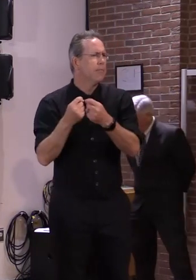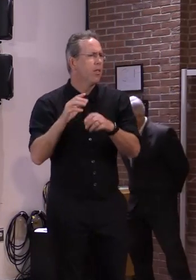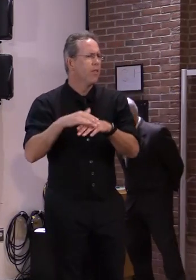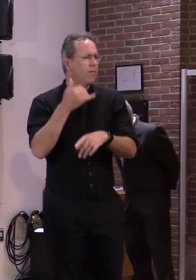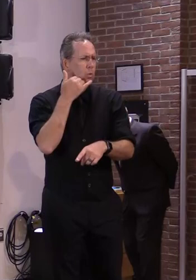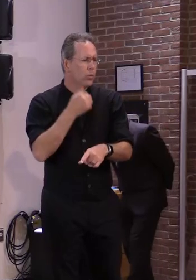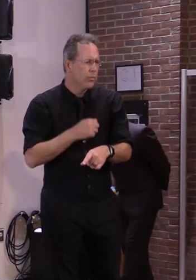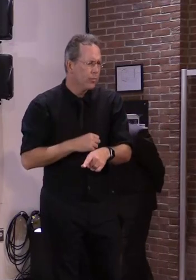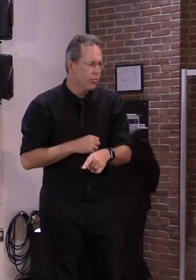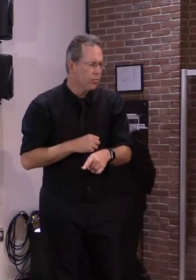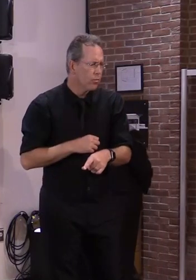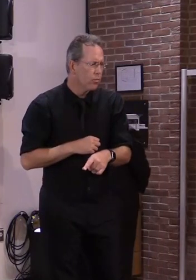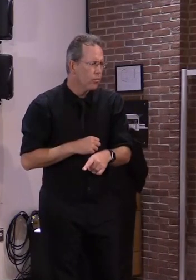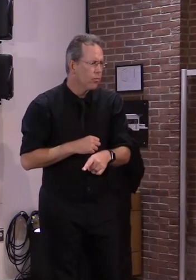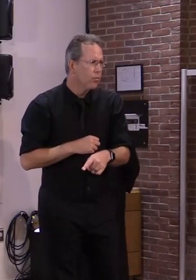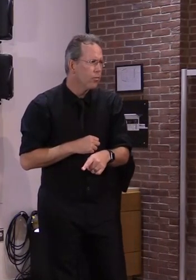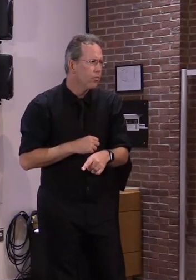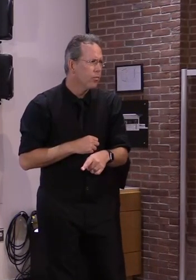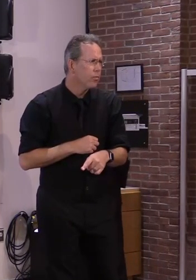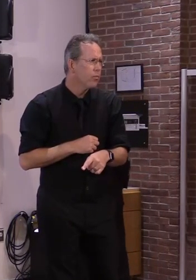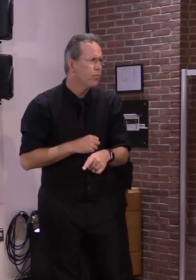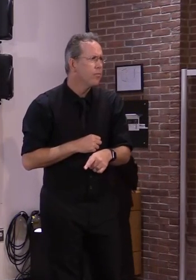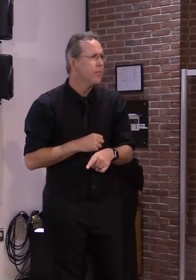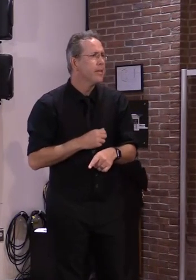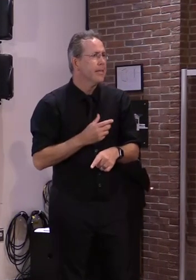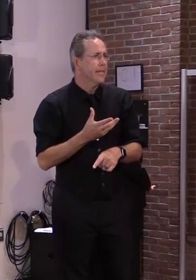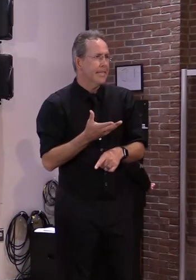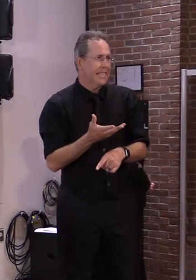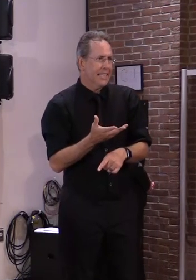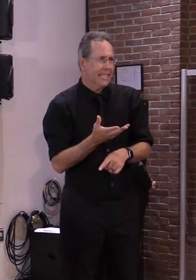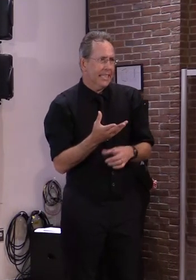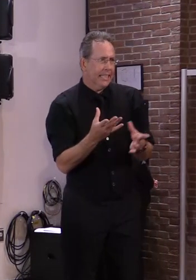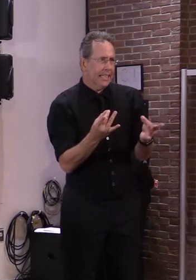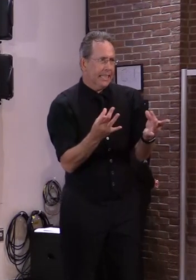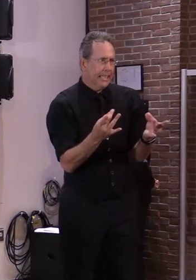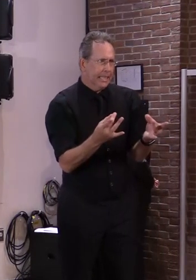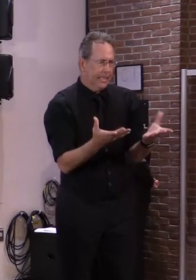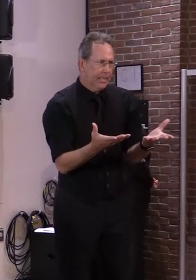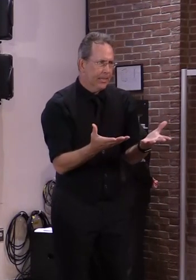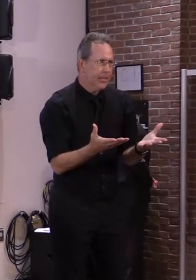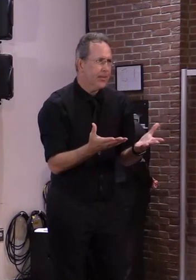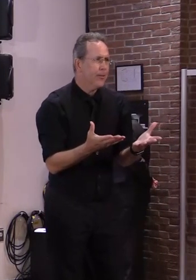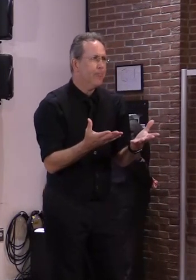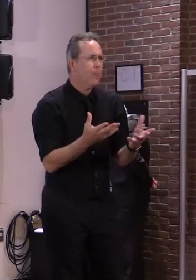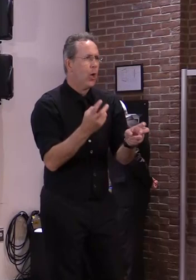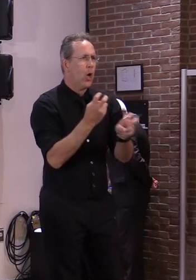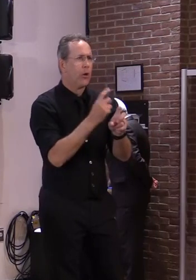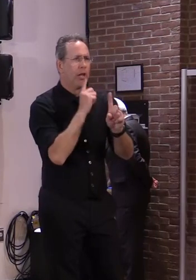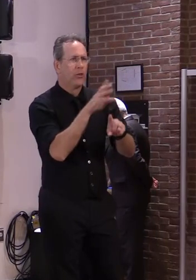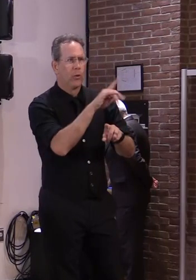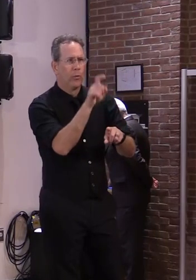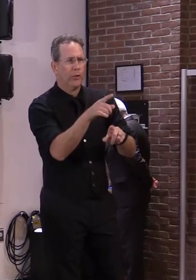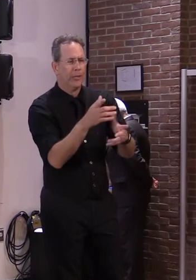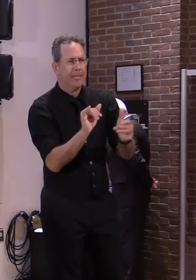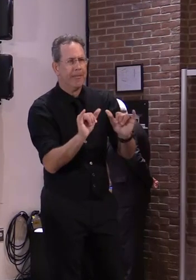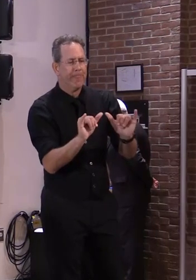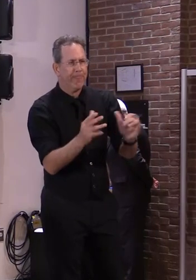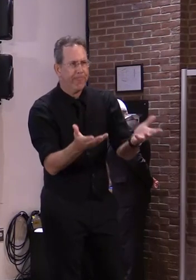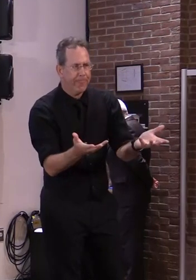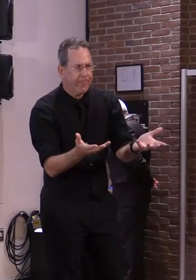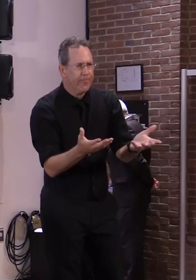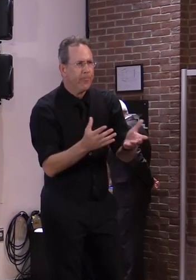a moving target, if you will, or just uncharted territory. So I think we've